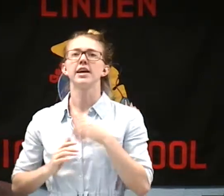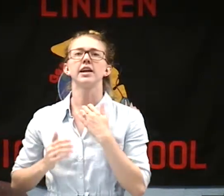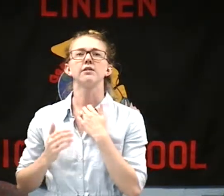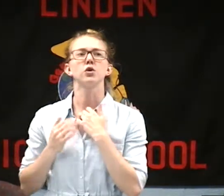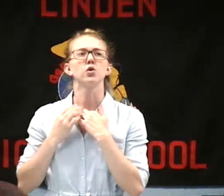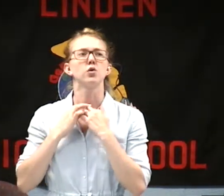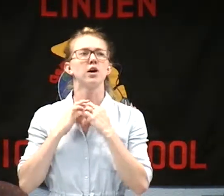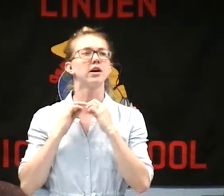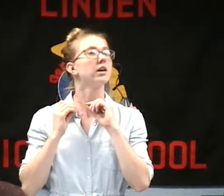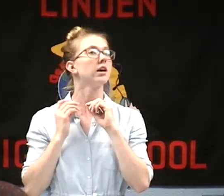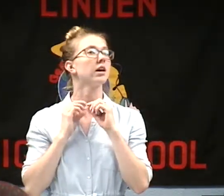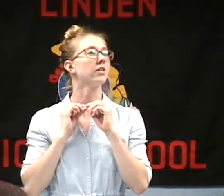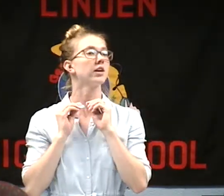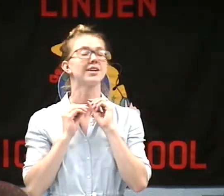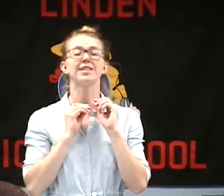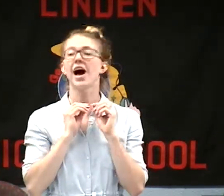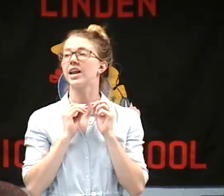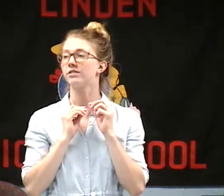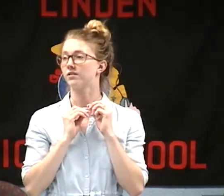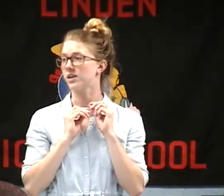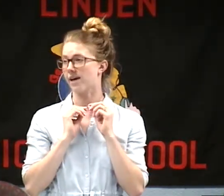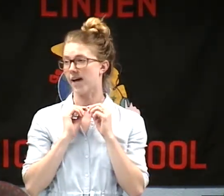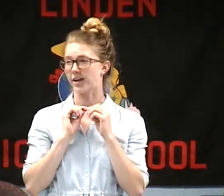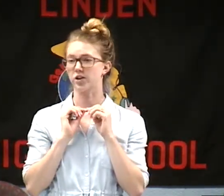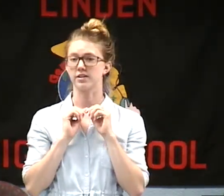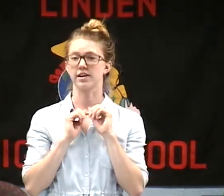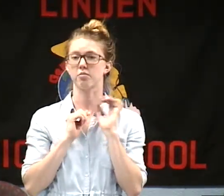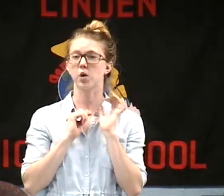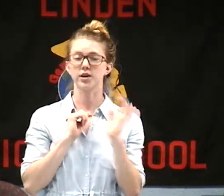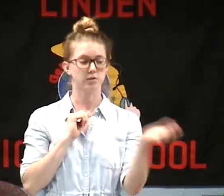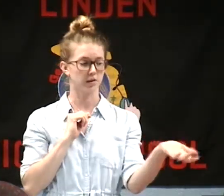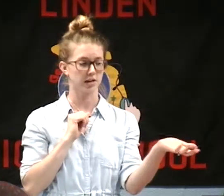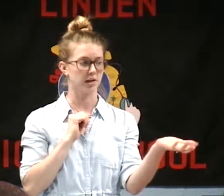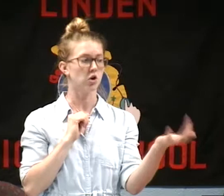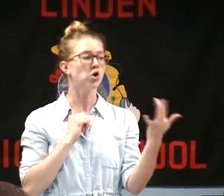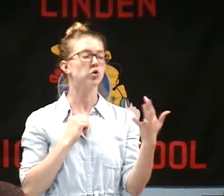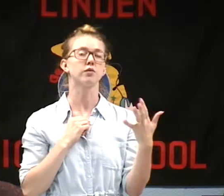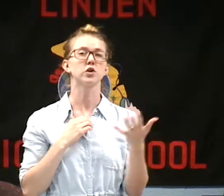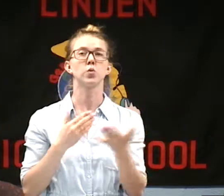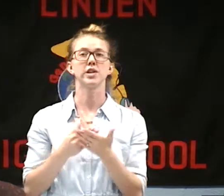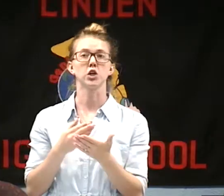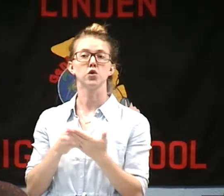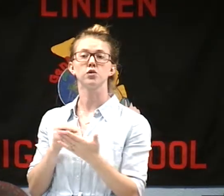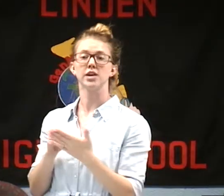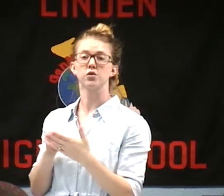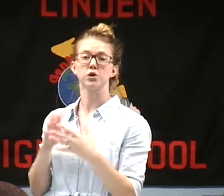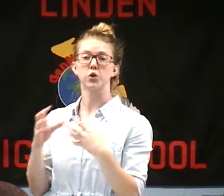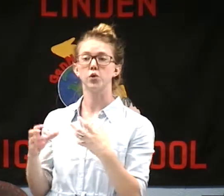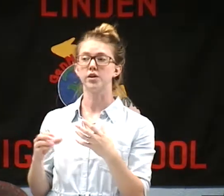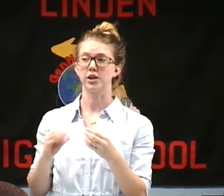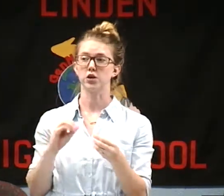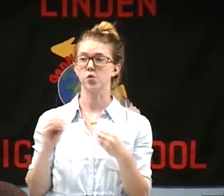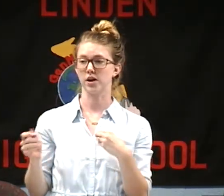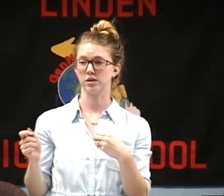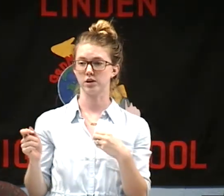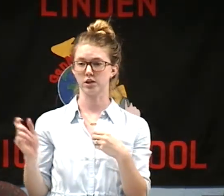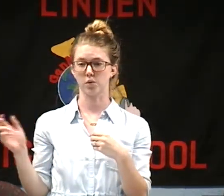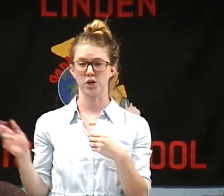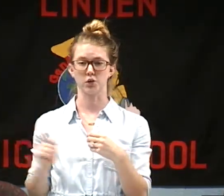then there's a lot of different deaf actors and deaf poets within here. So if there's one that you think is really cool and that you're gonna want to do